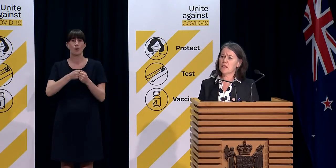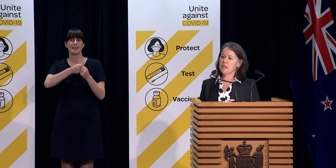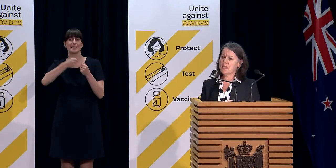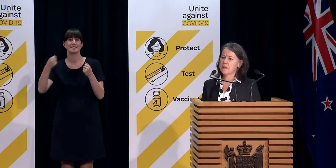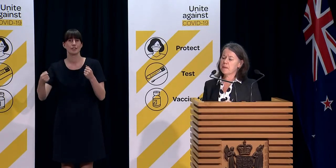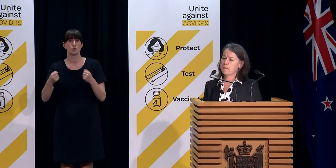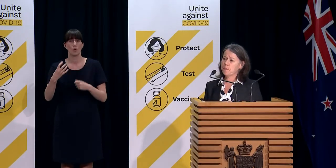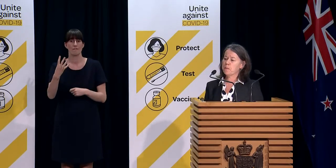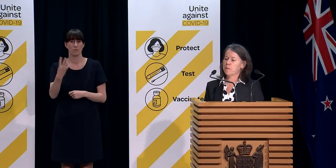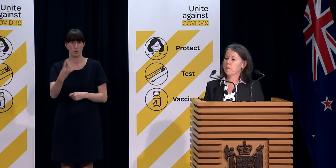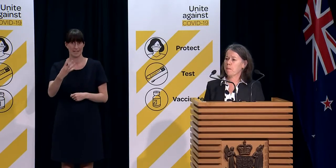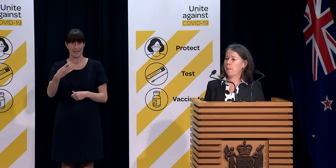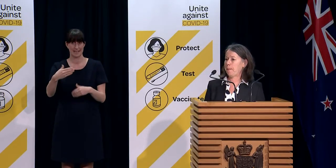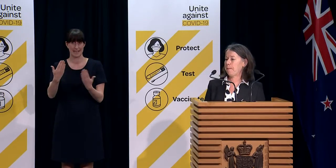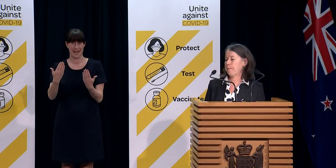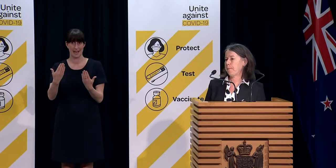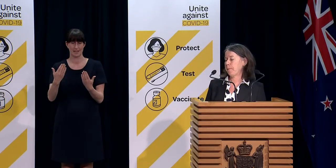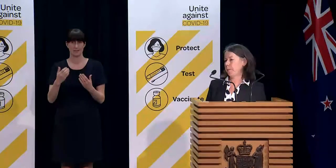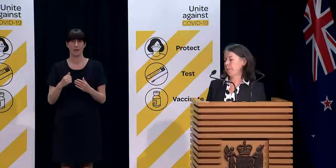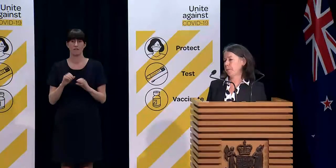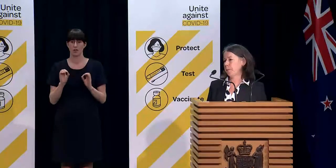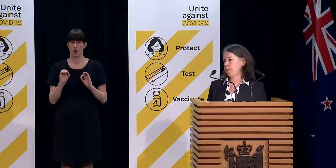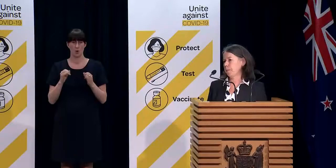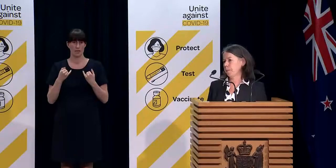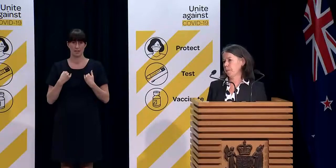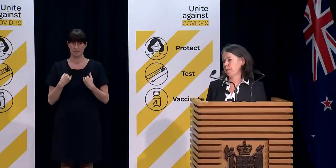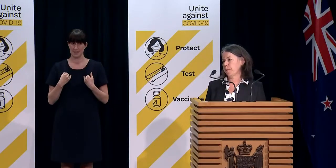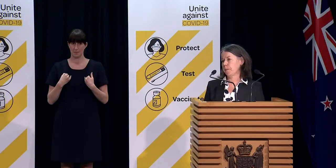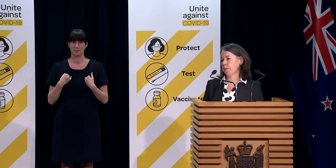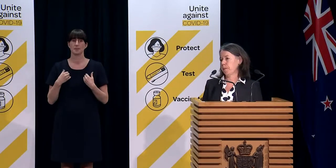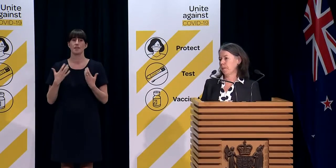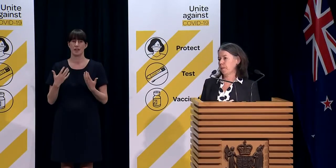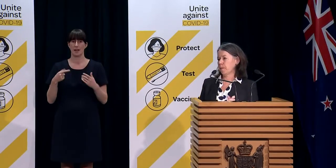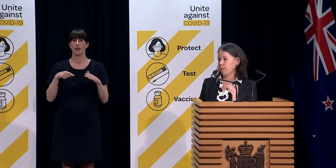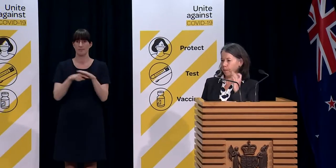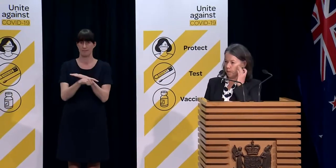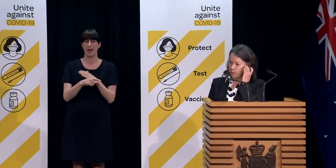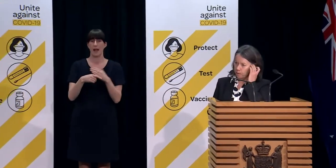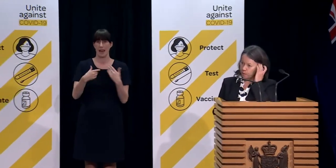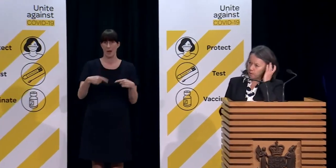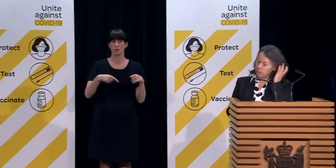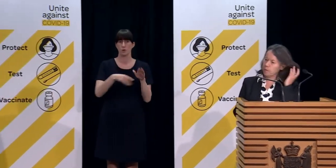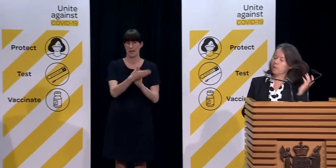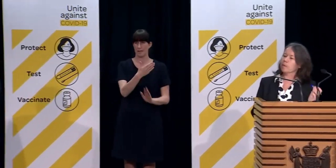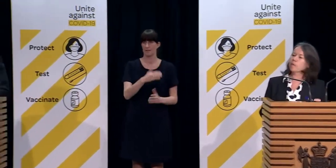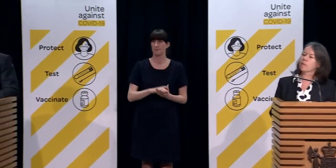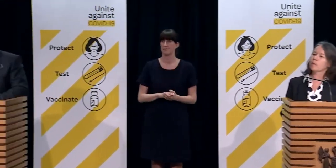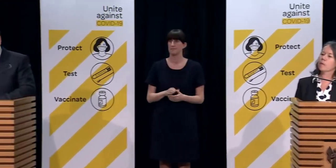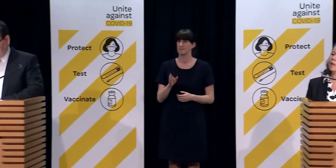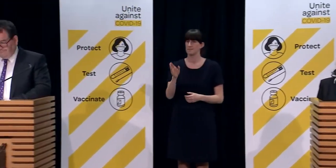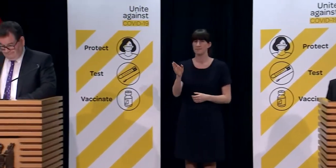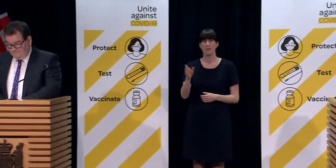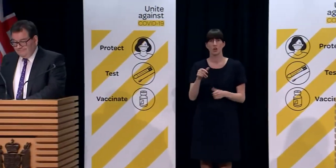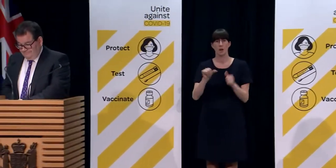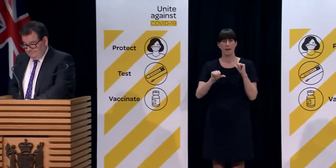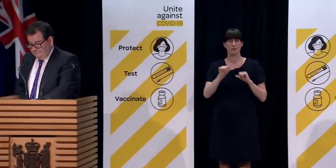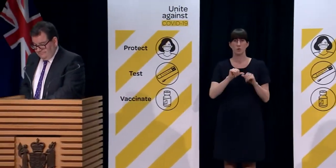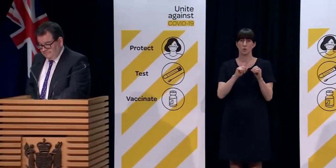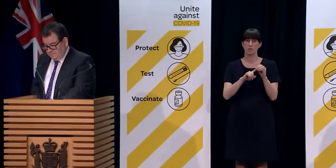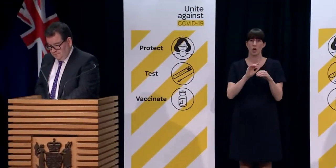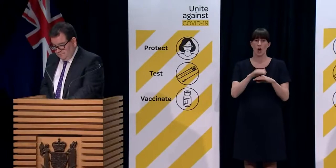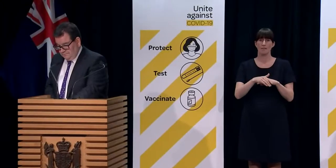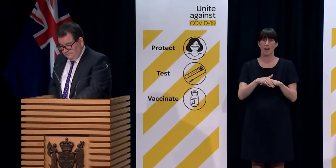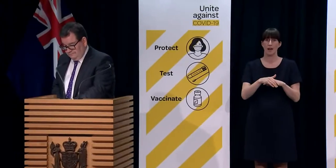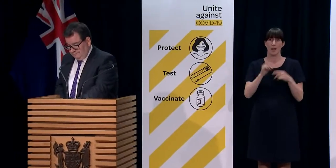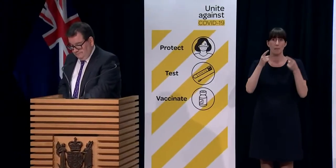to 14 days. Thomas. Further to those questions about getting staff vaccinated, some employers have raised concerns that their